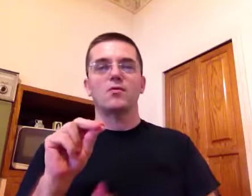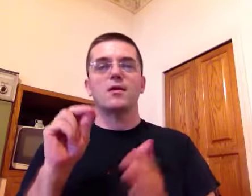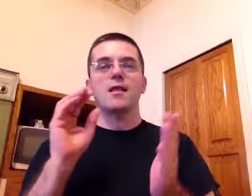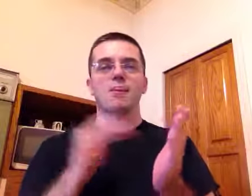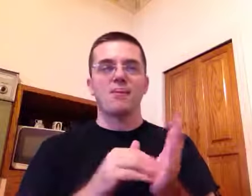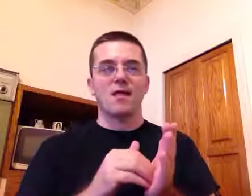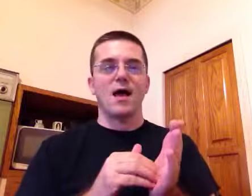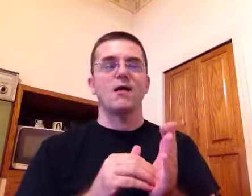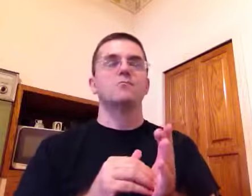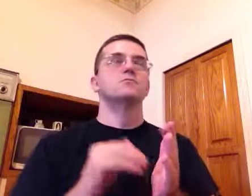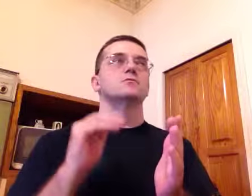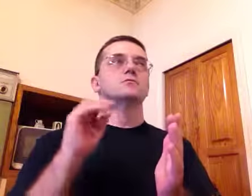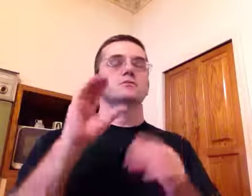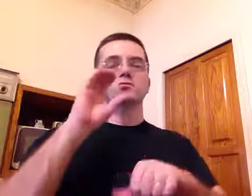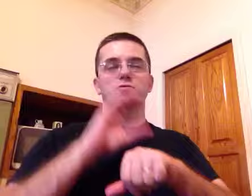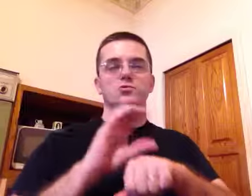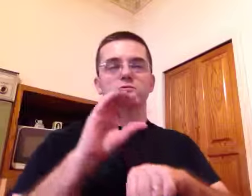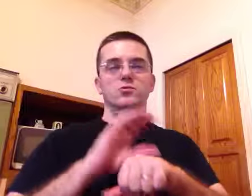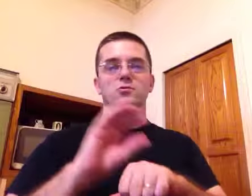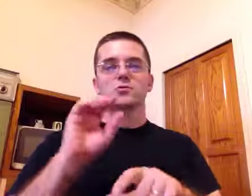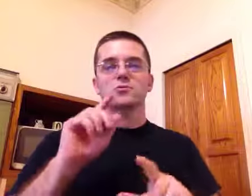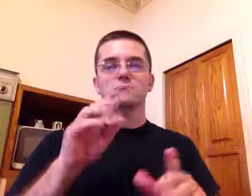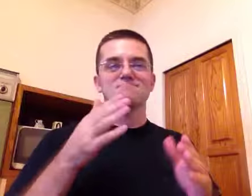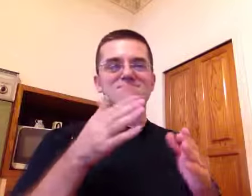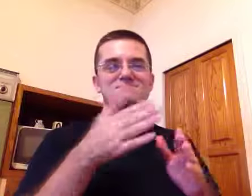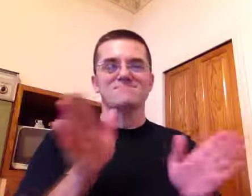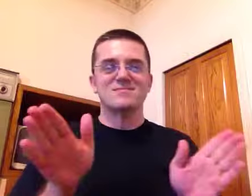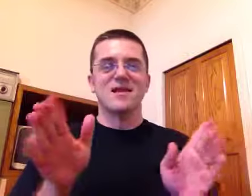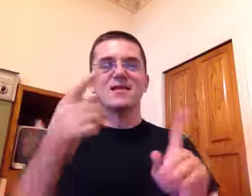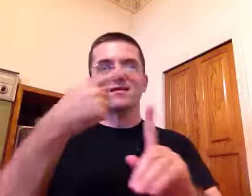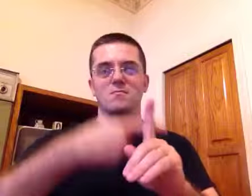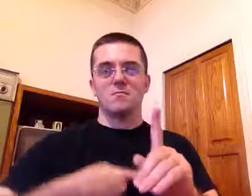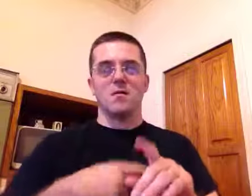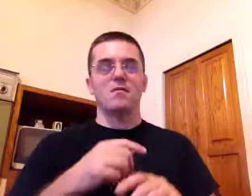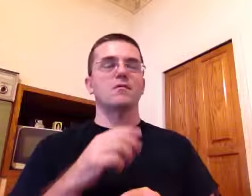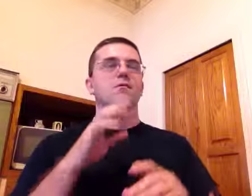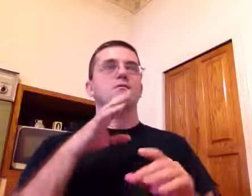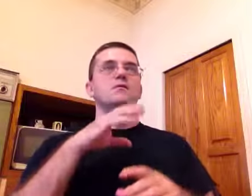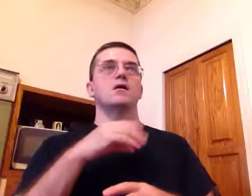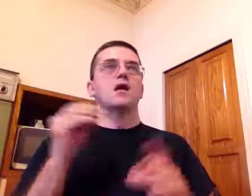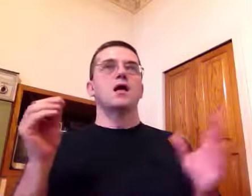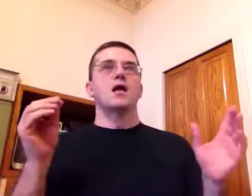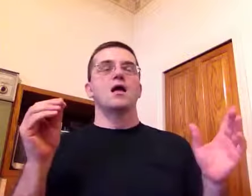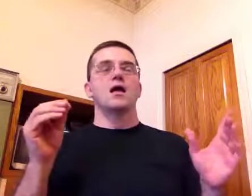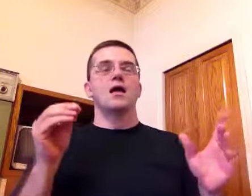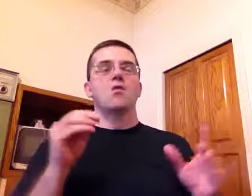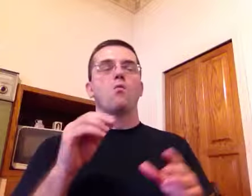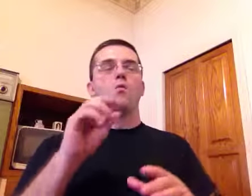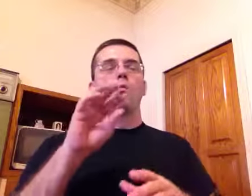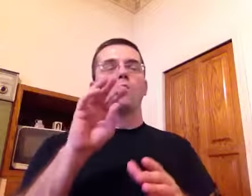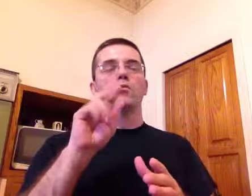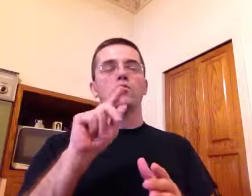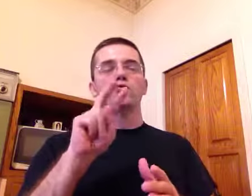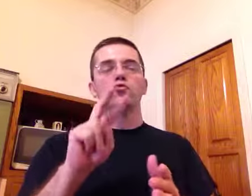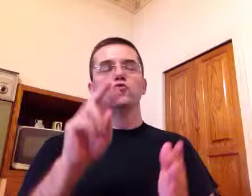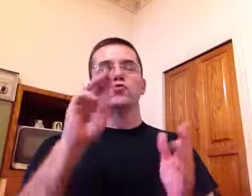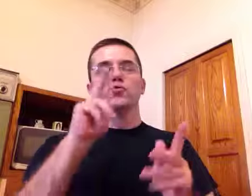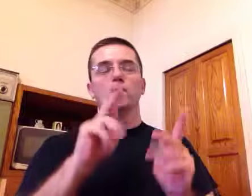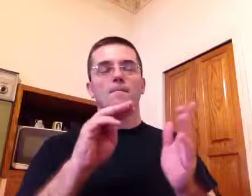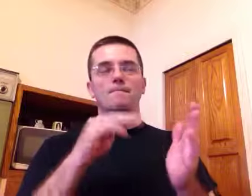across America in any given month. Consequently, over 1.5 million families, well over 2 million people